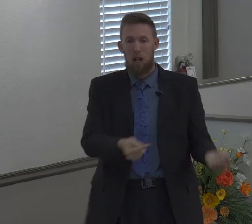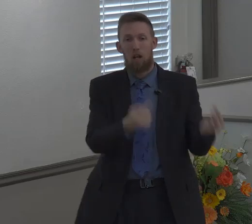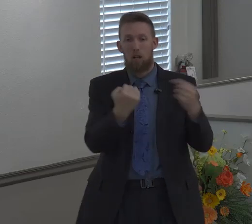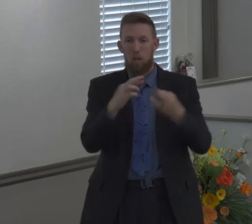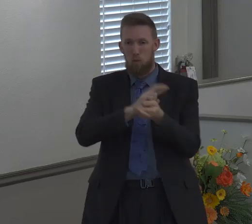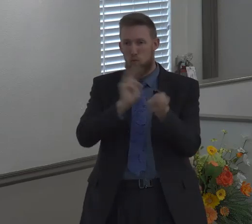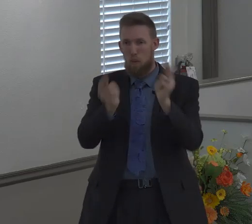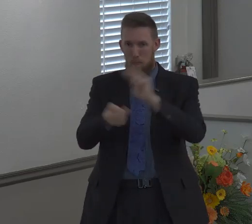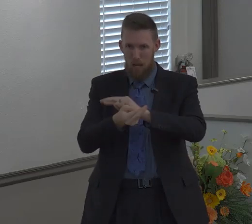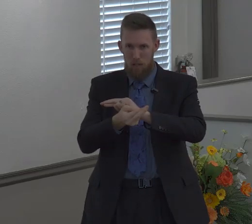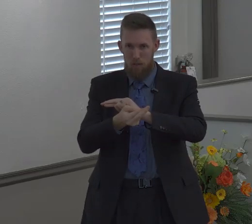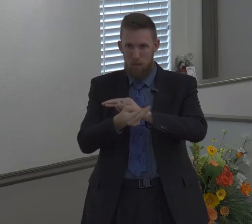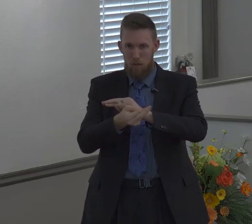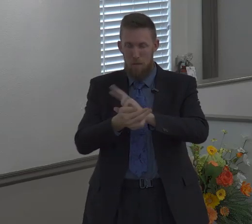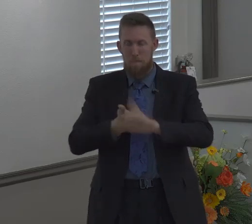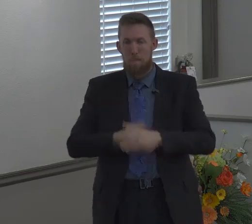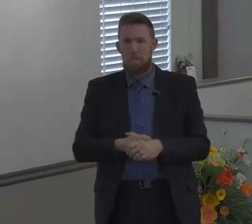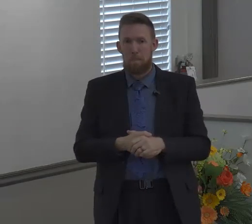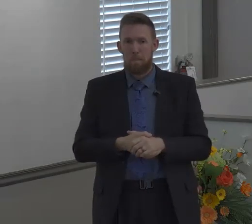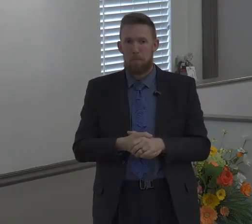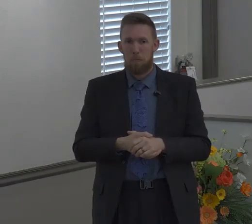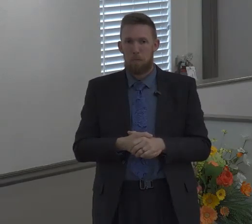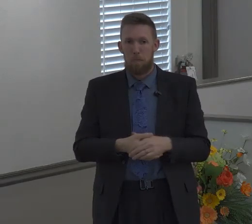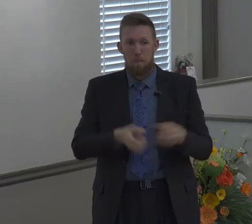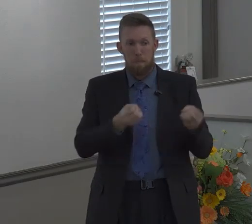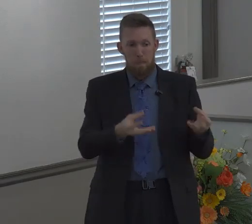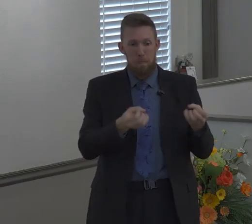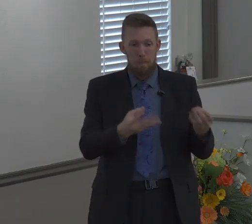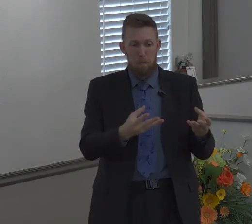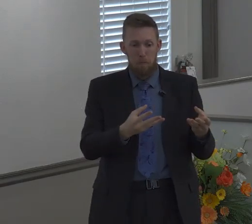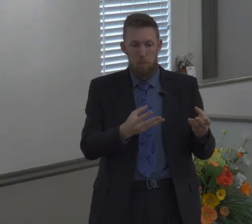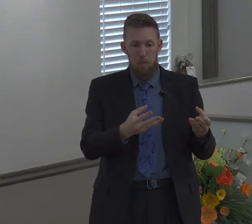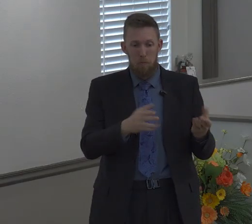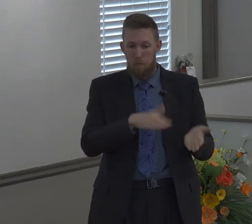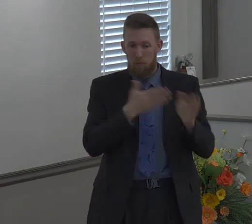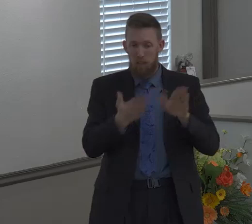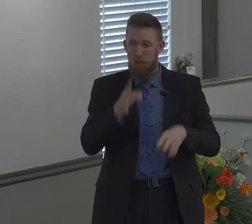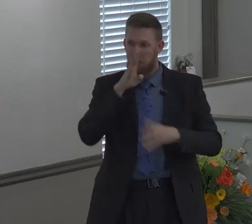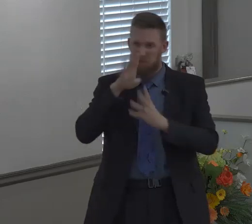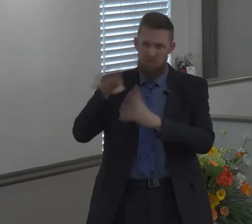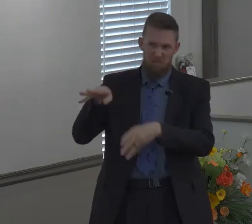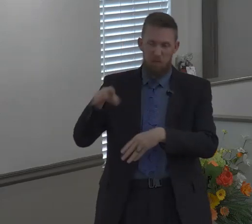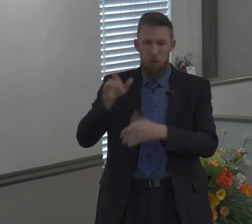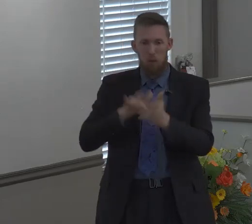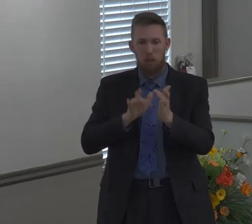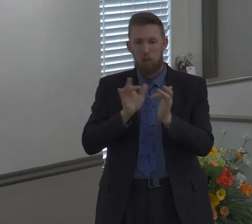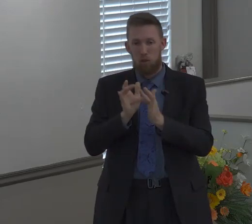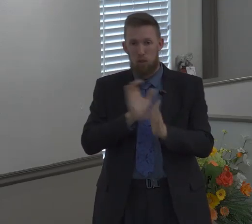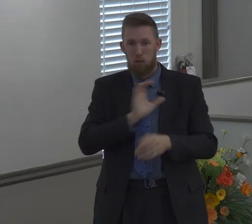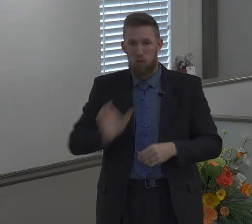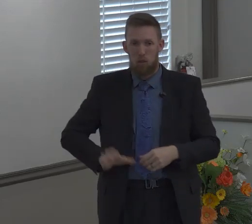repentance. Many have already decided not to have Christ, died, and went to hell.